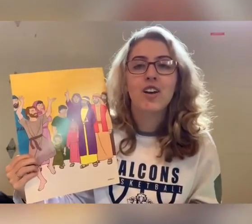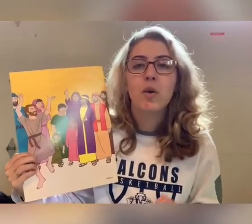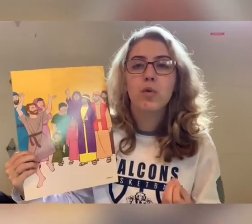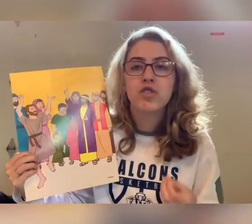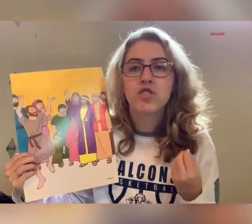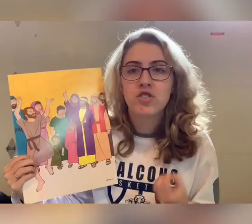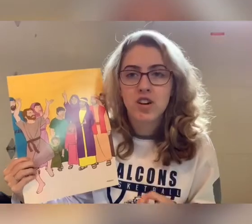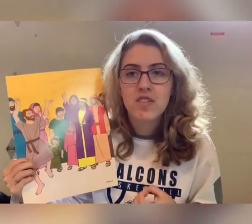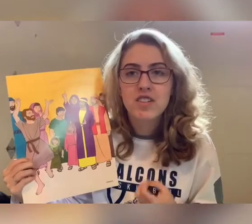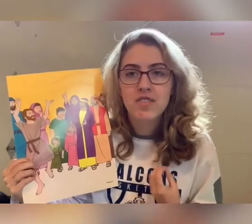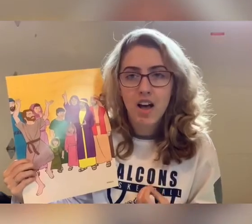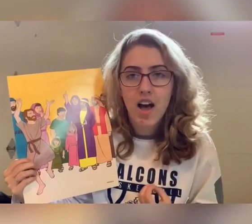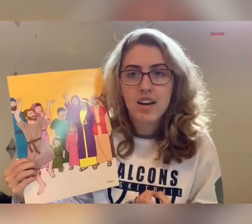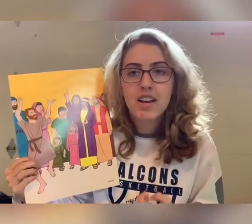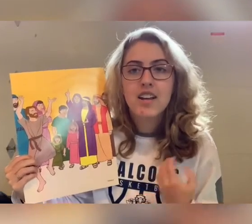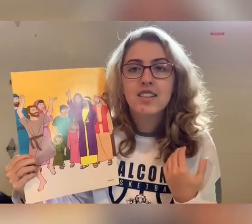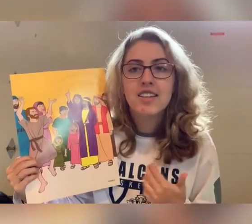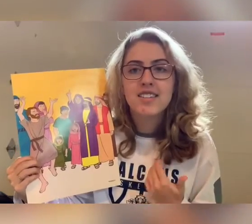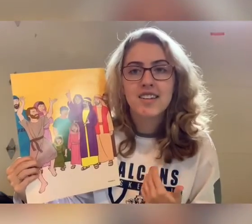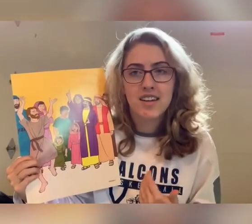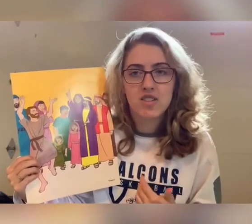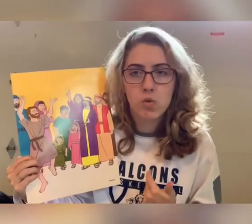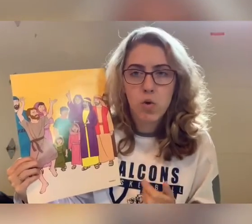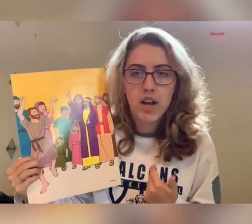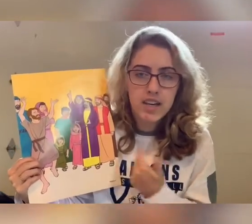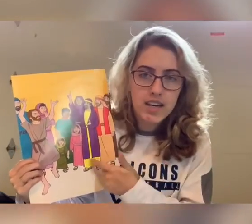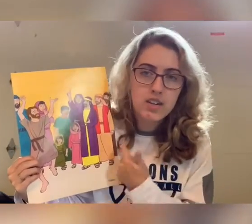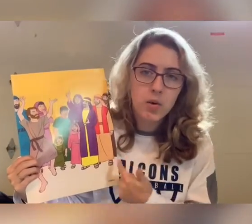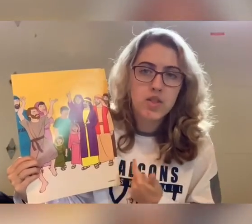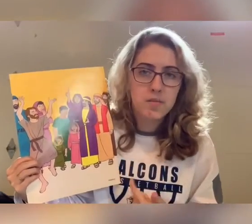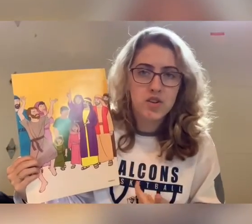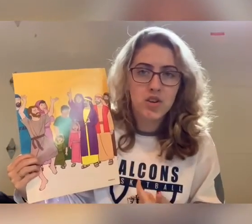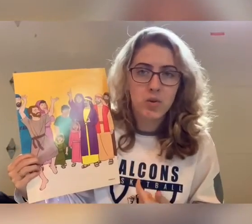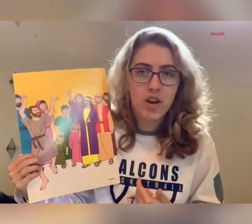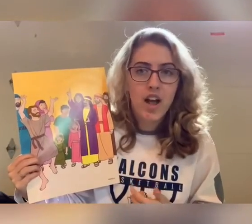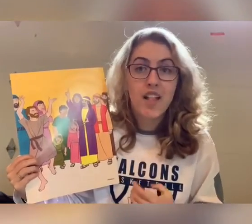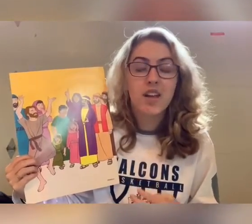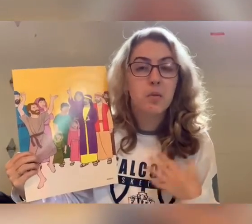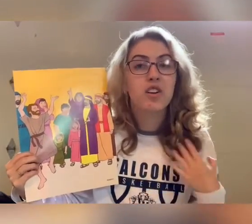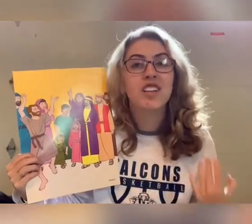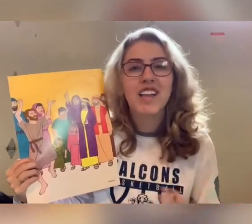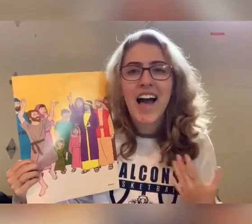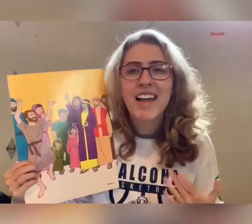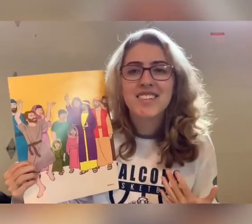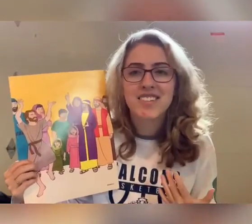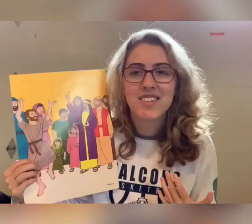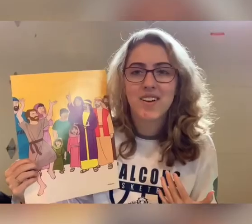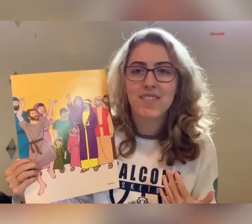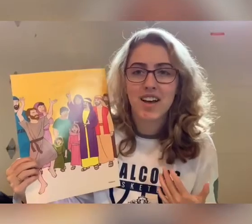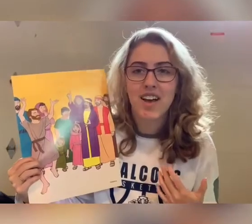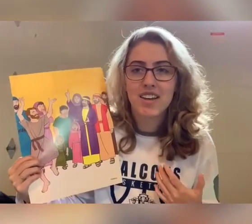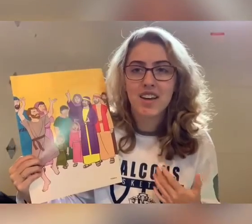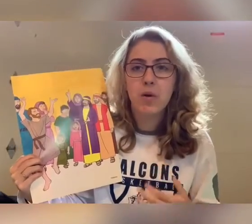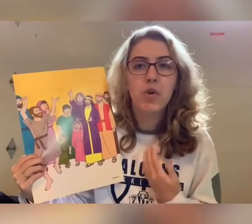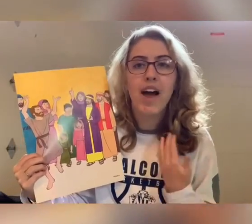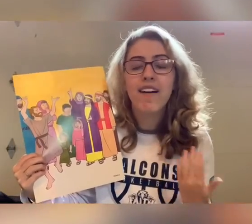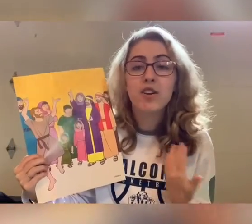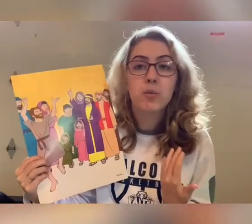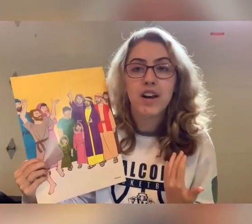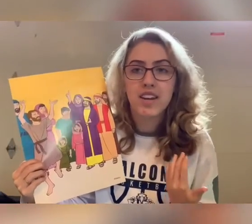were just servants of God listening to what he told them to do. And they were glad to serve God in whatever way that he